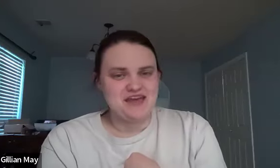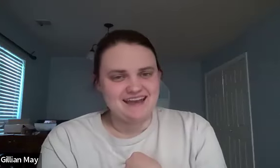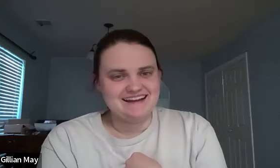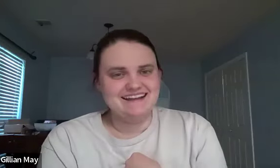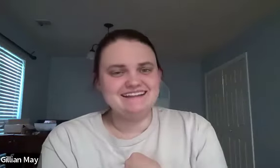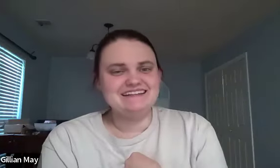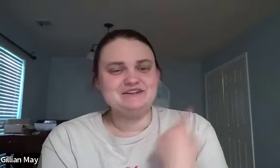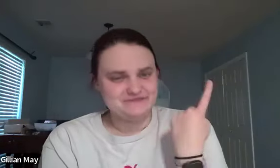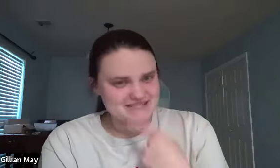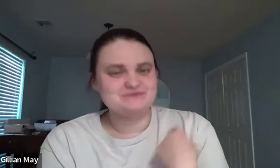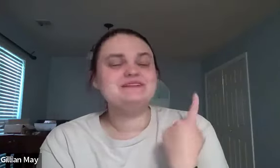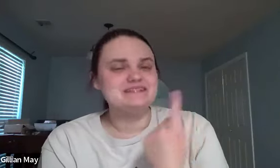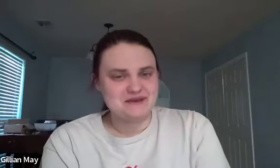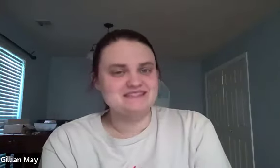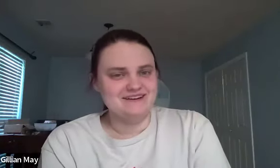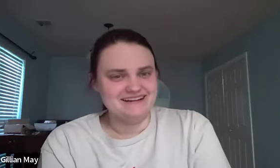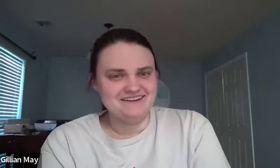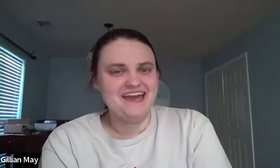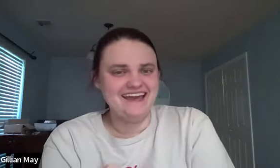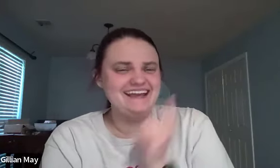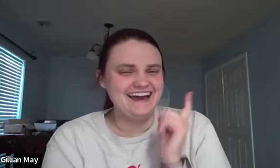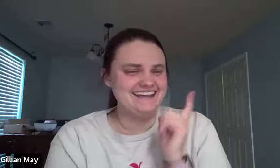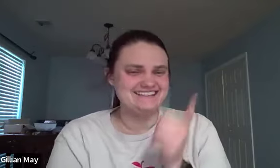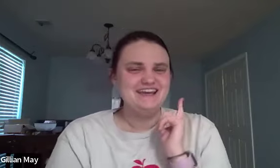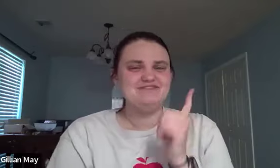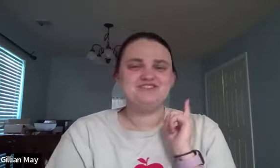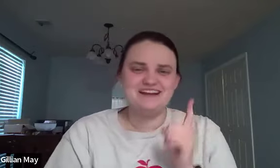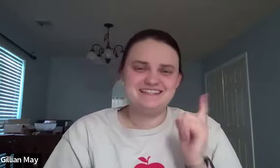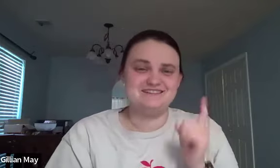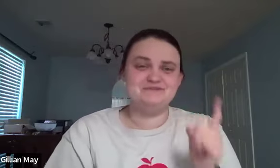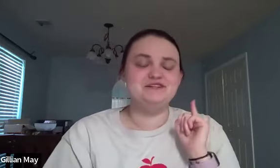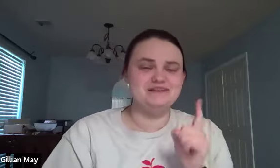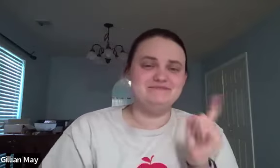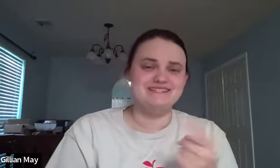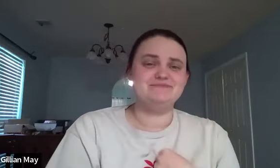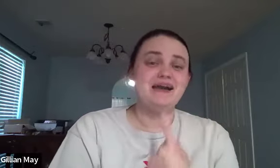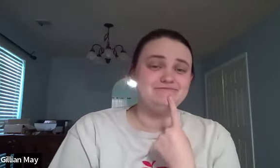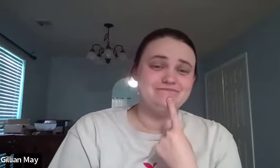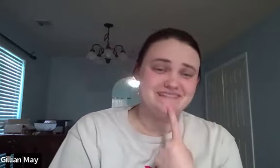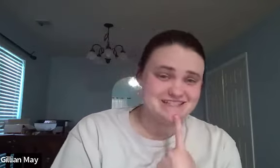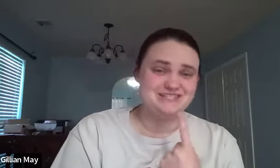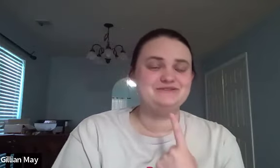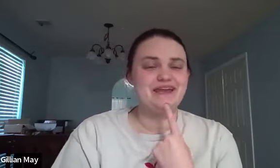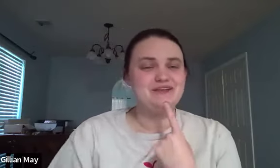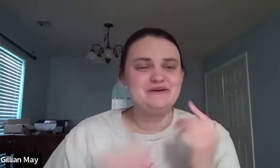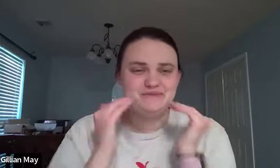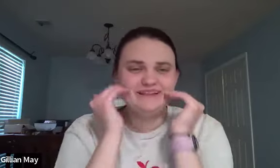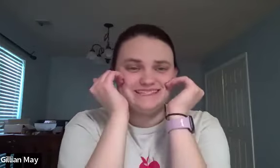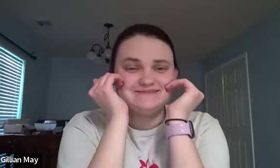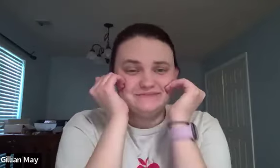that, your face really depends on it. Okay, guys, if you're trying to tell someone you really miss them, I missed you. Like you want to be like